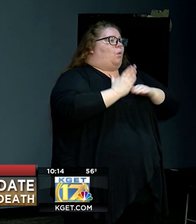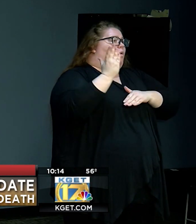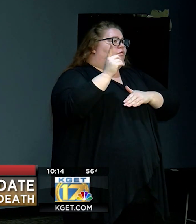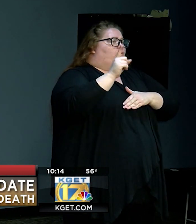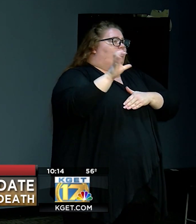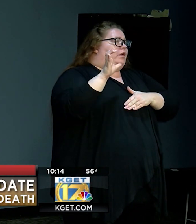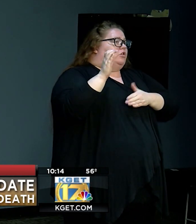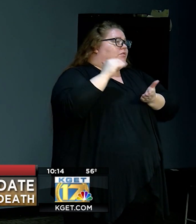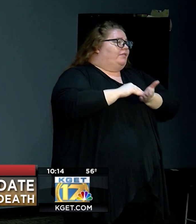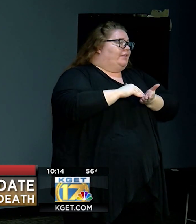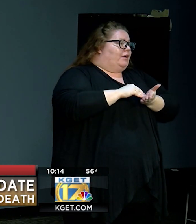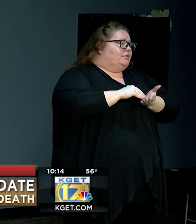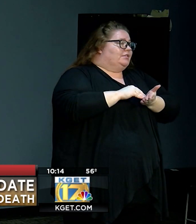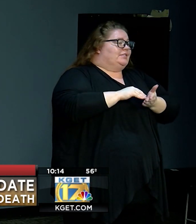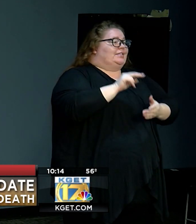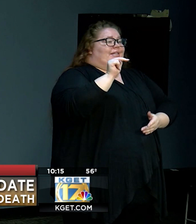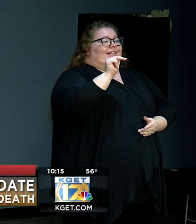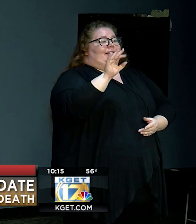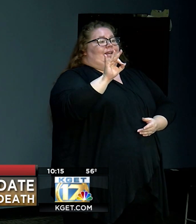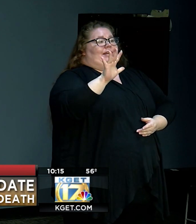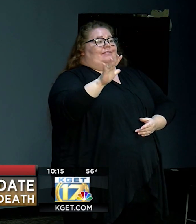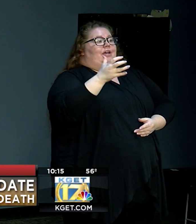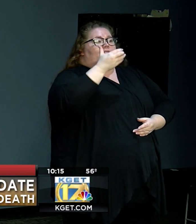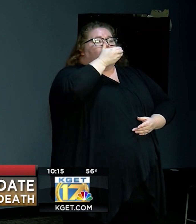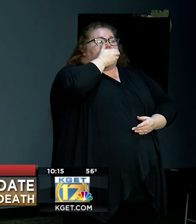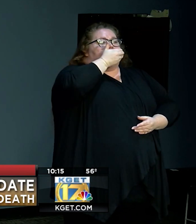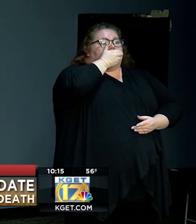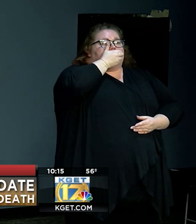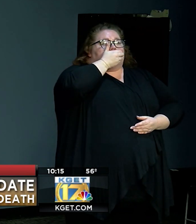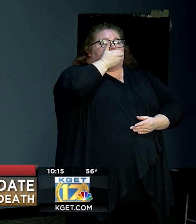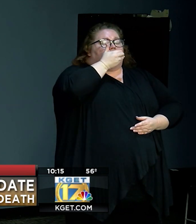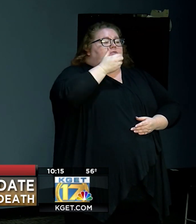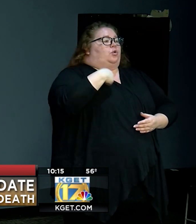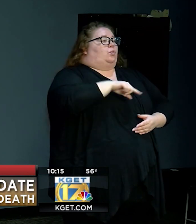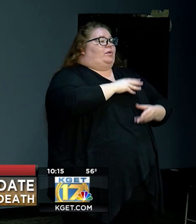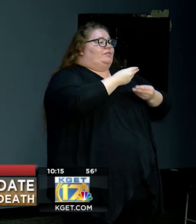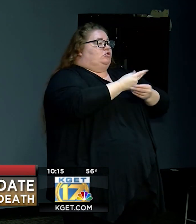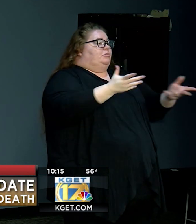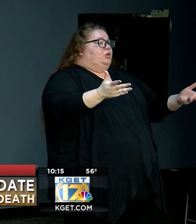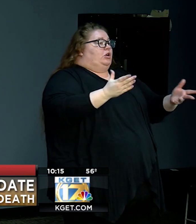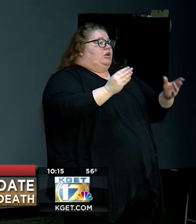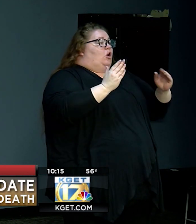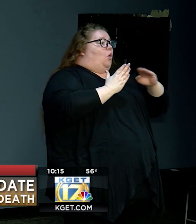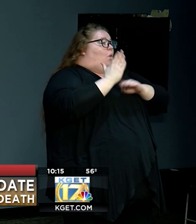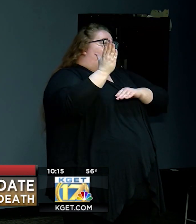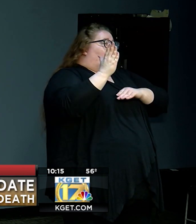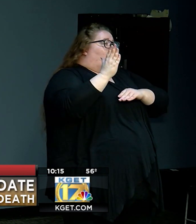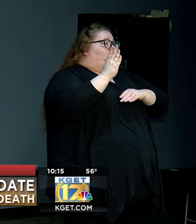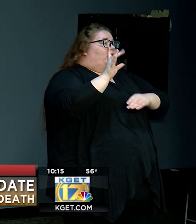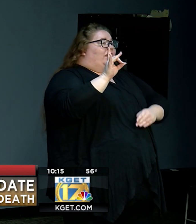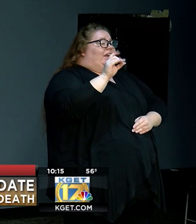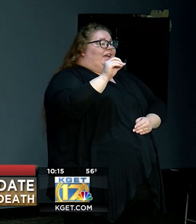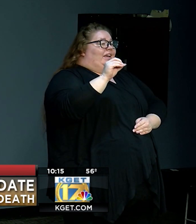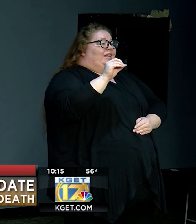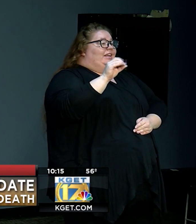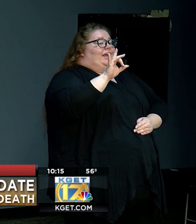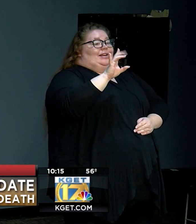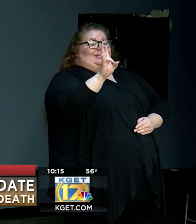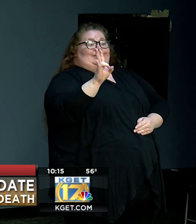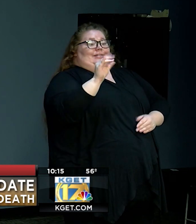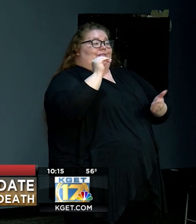100,000 N95 masks. We have distributed more than 87,000 isolation masks, more